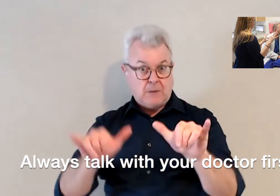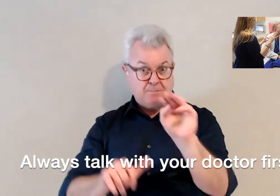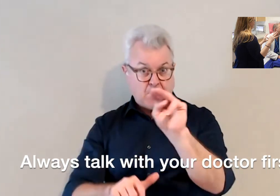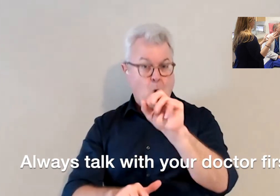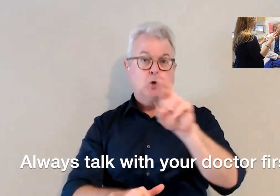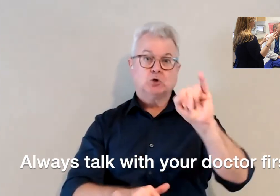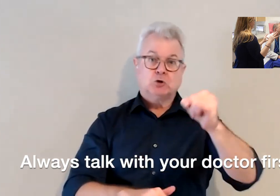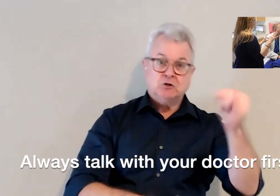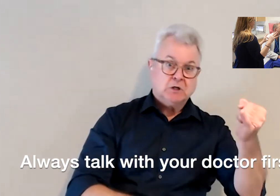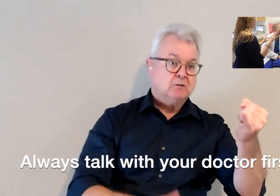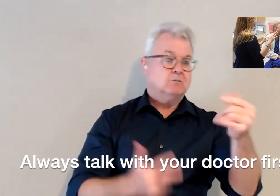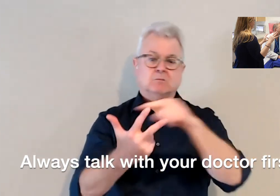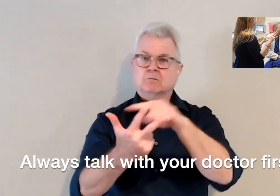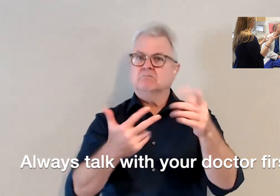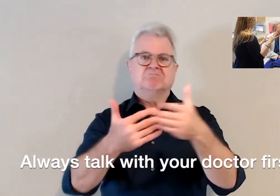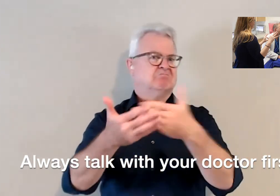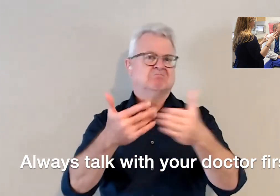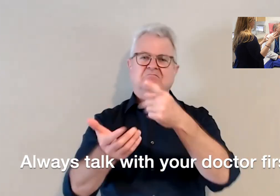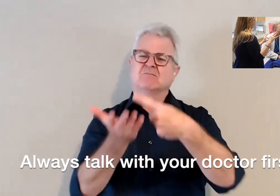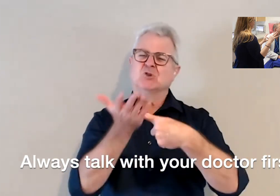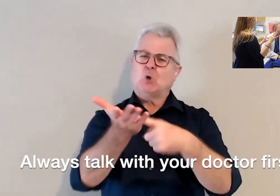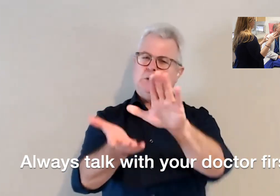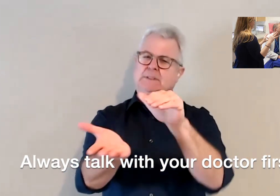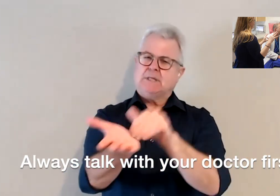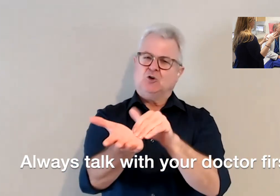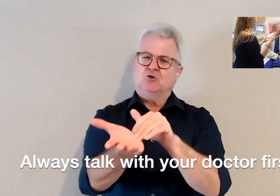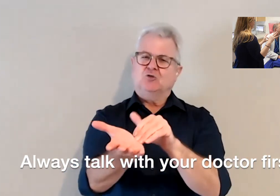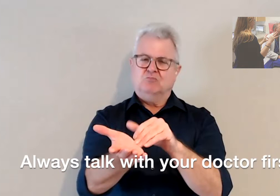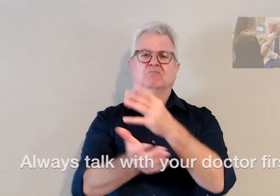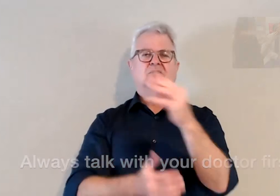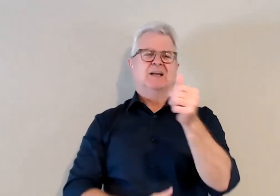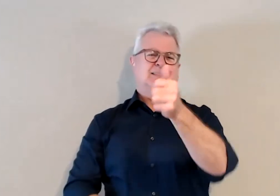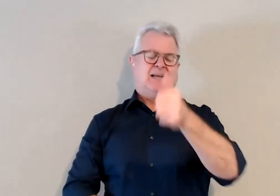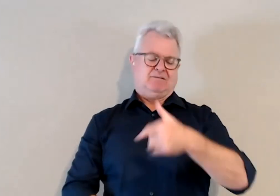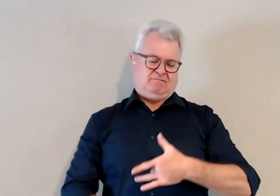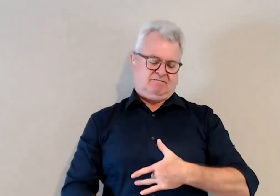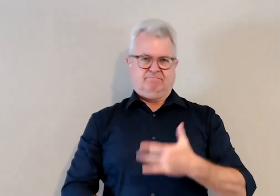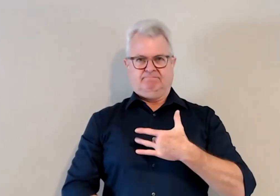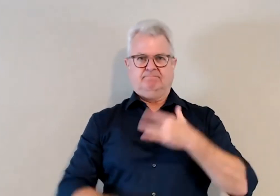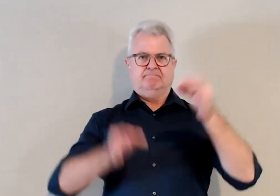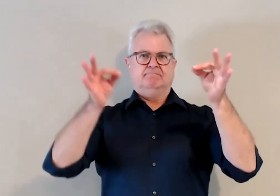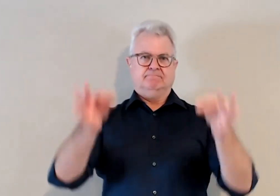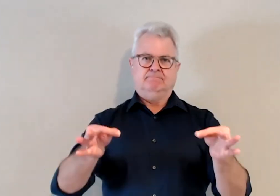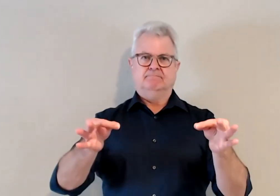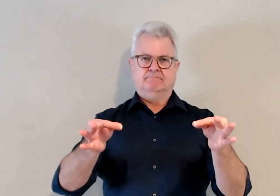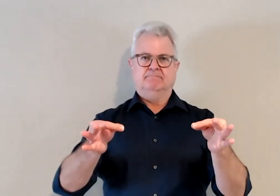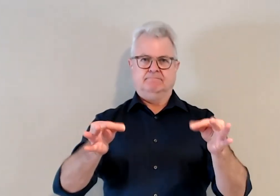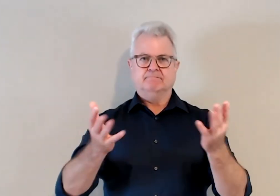more safe by speaking with your physician, you may be more comfortable to do so. So go ahead and do that. So consult with your physician. It is a